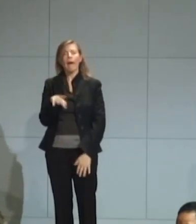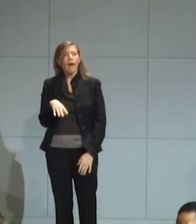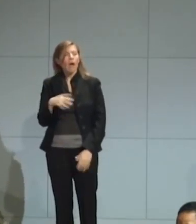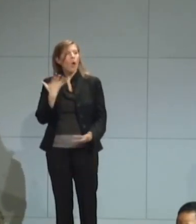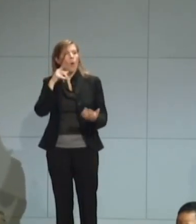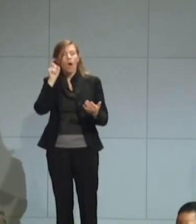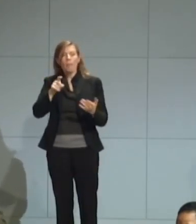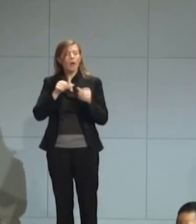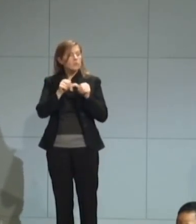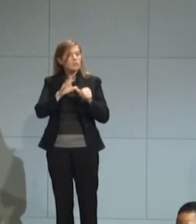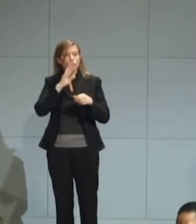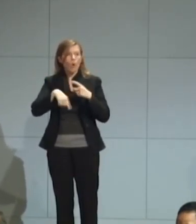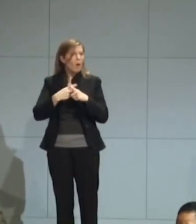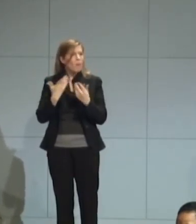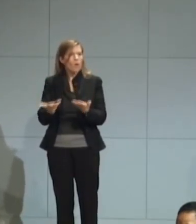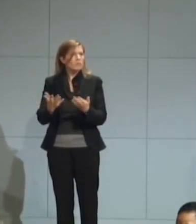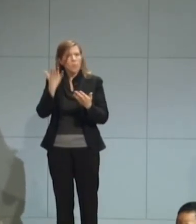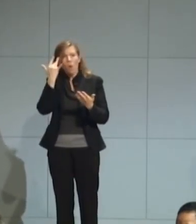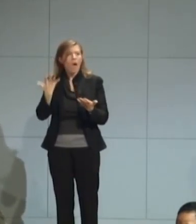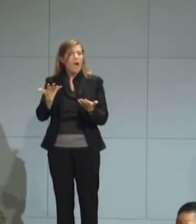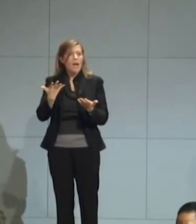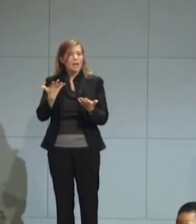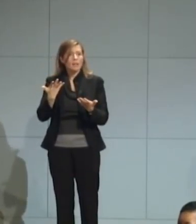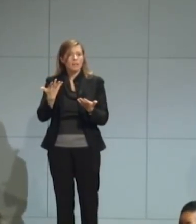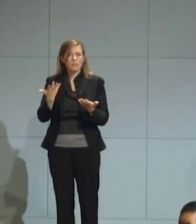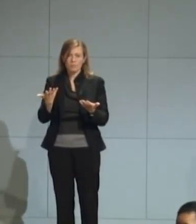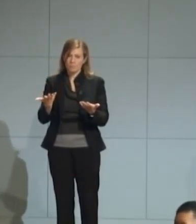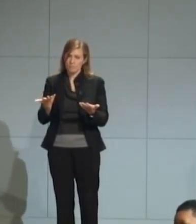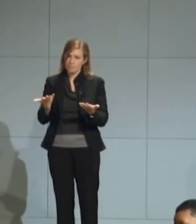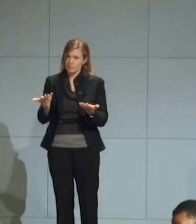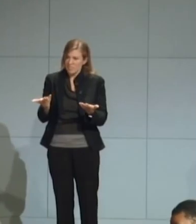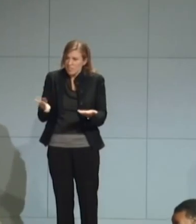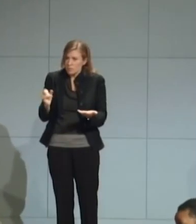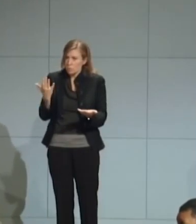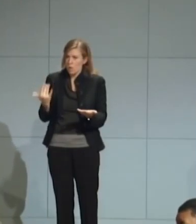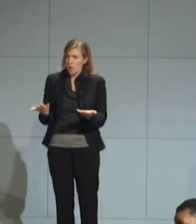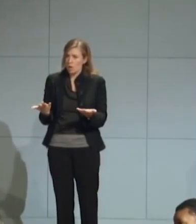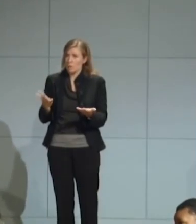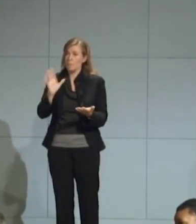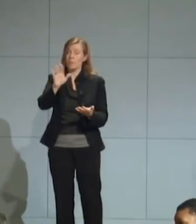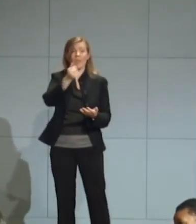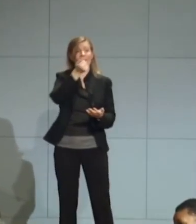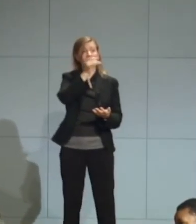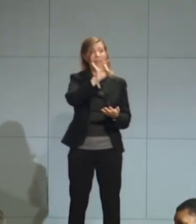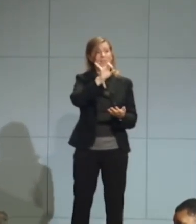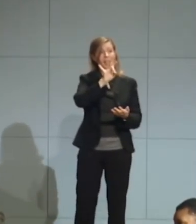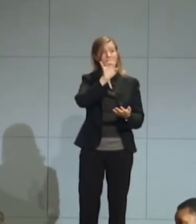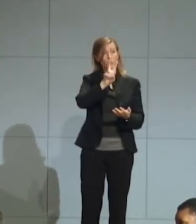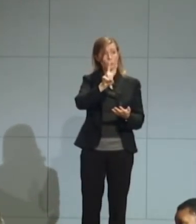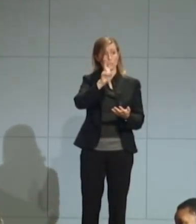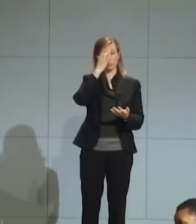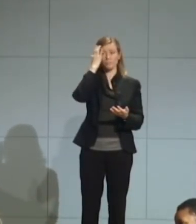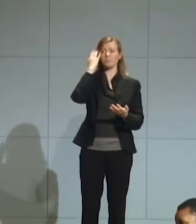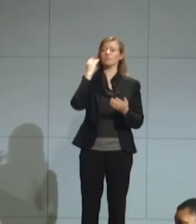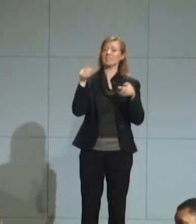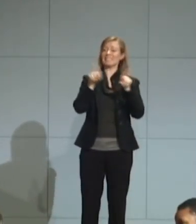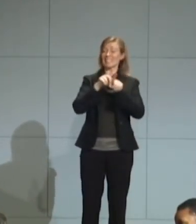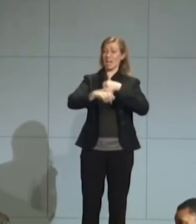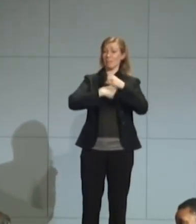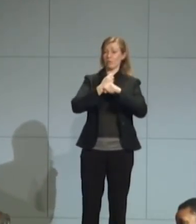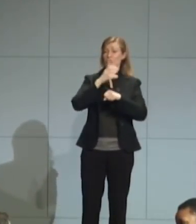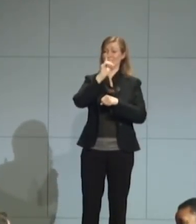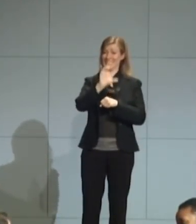time that those institutions were set up, struck them down, got rid of them, ruled that they were not constitutional.